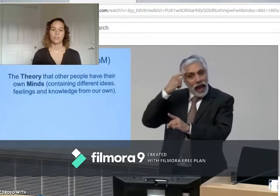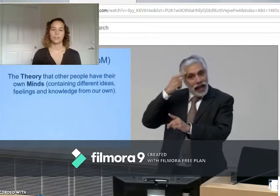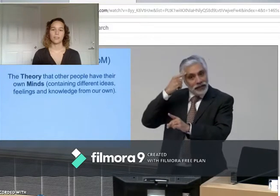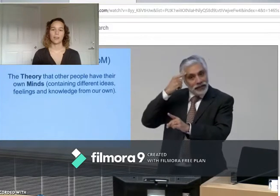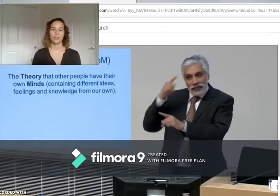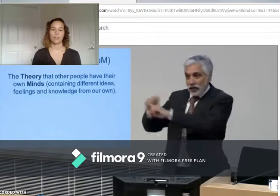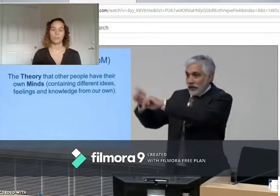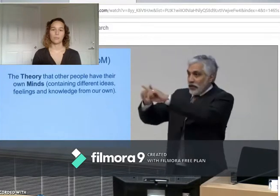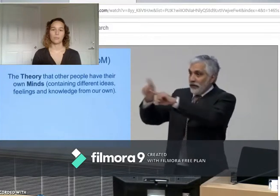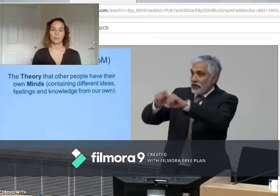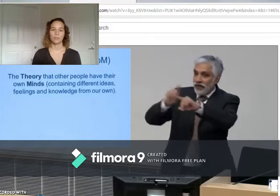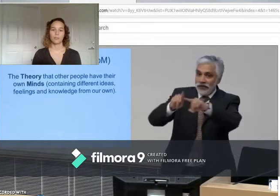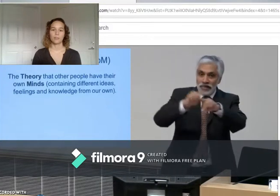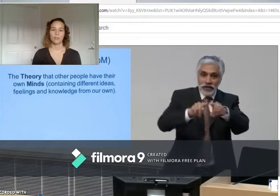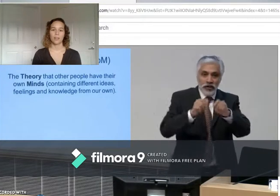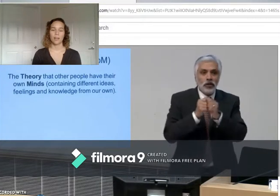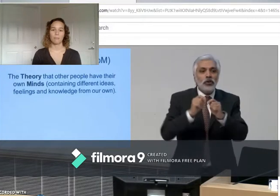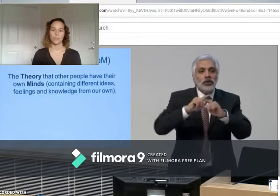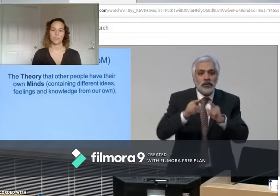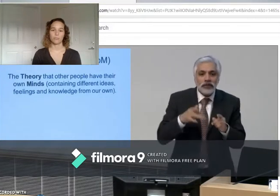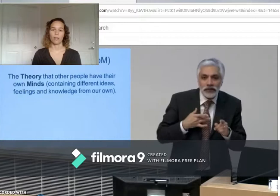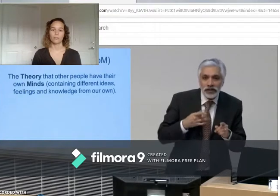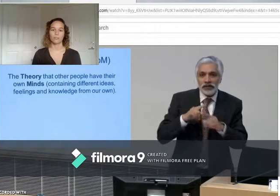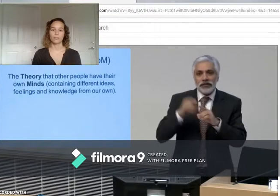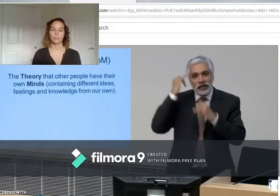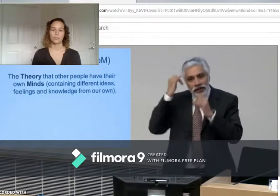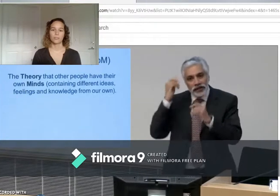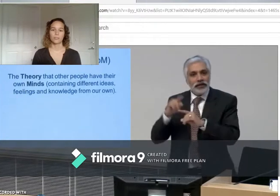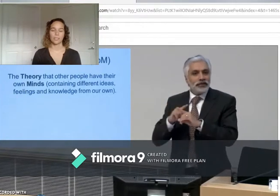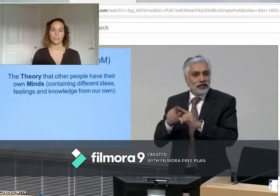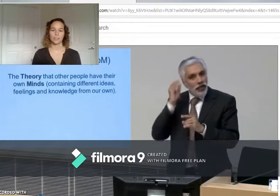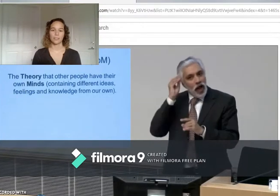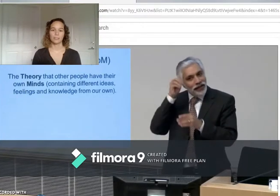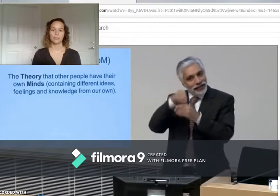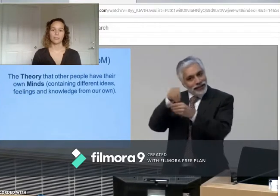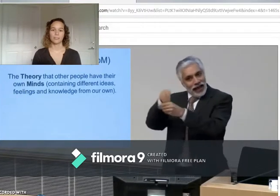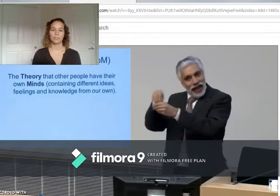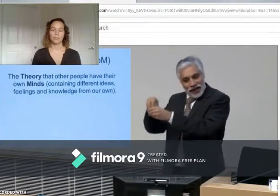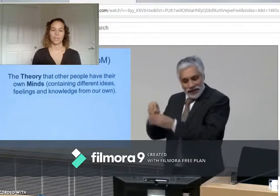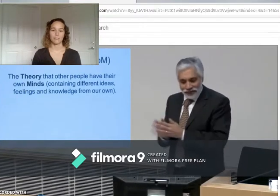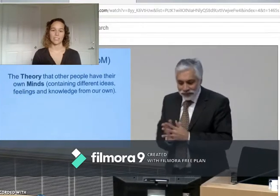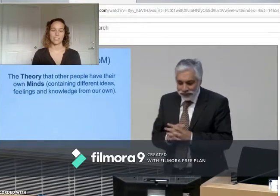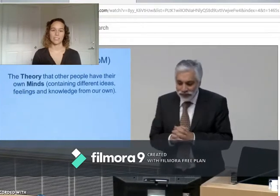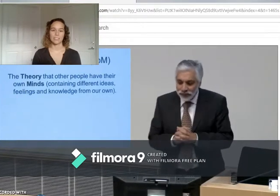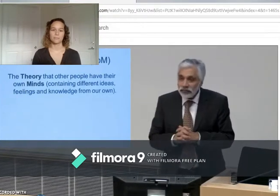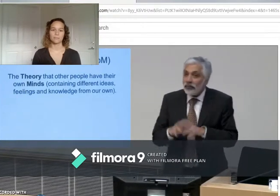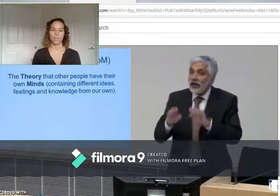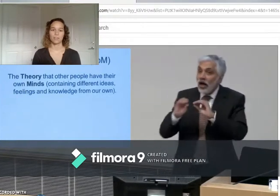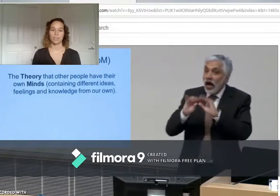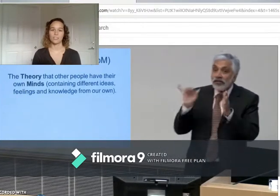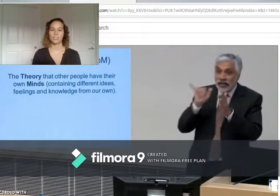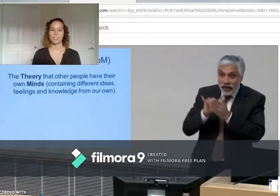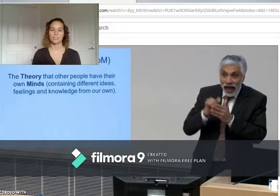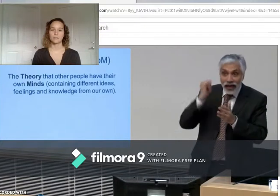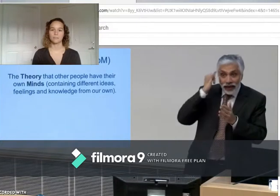It's the theory that other people have minds as well. They can feel, they have ideas, they